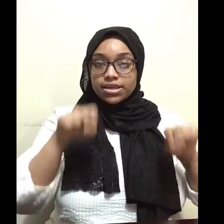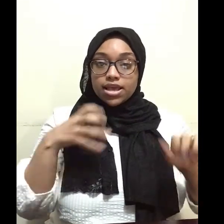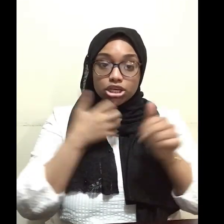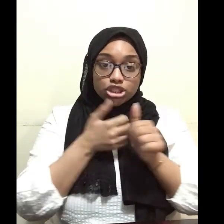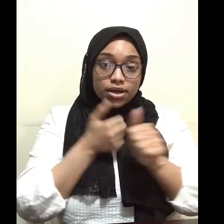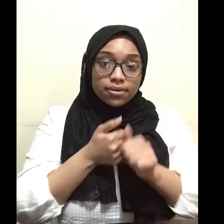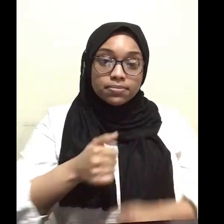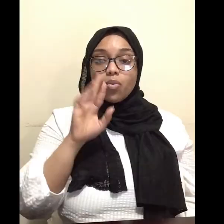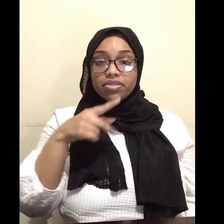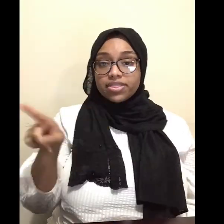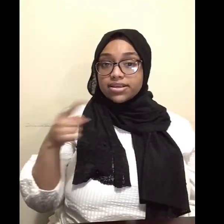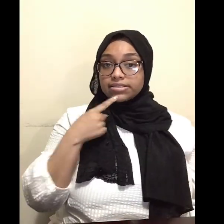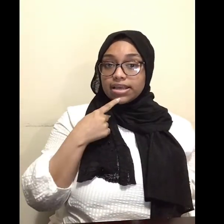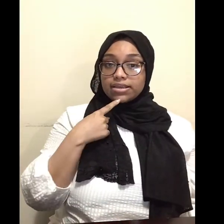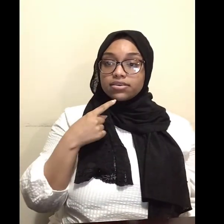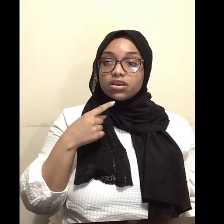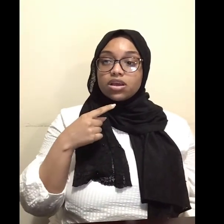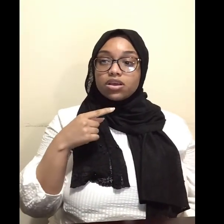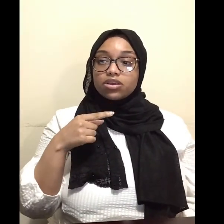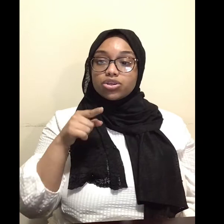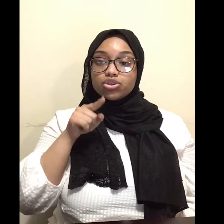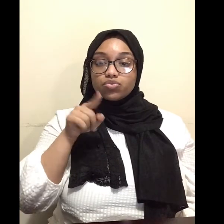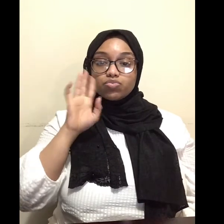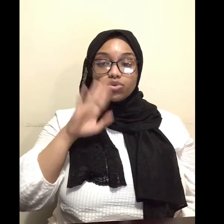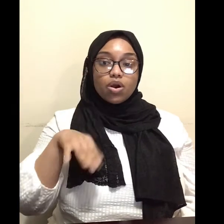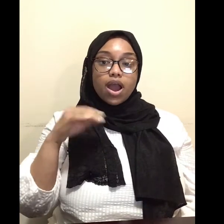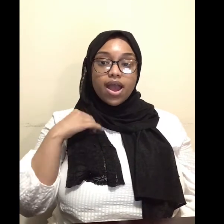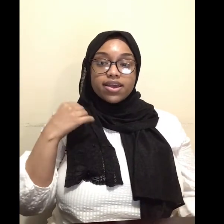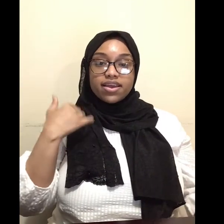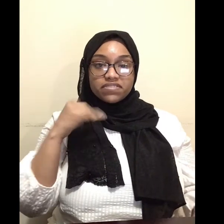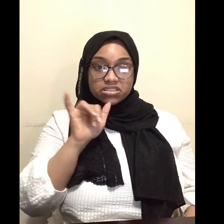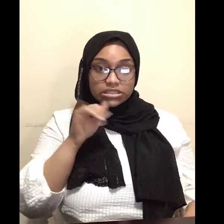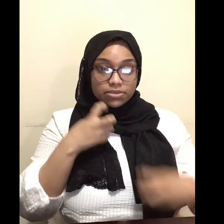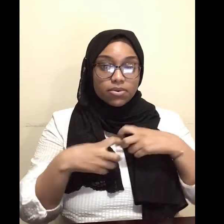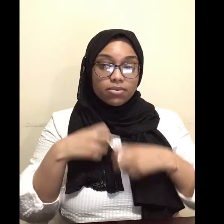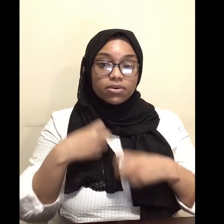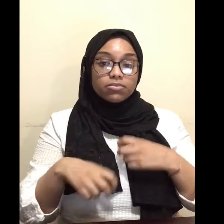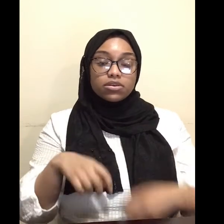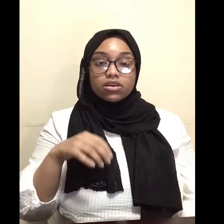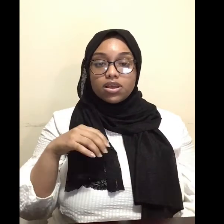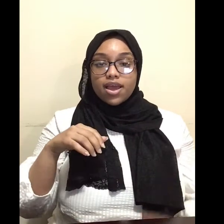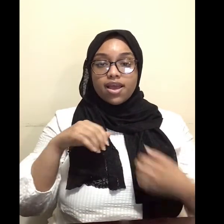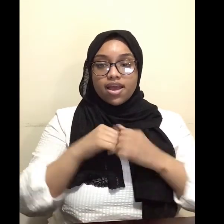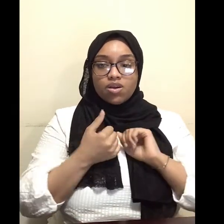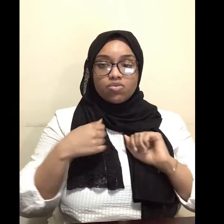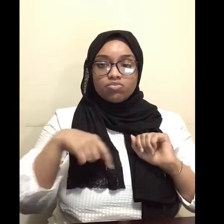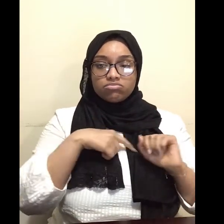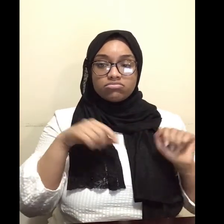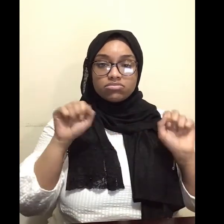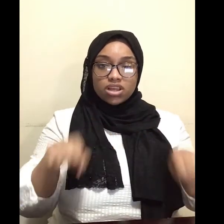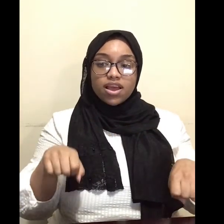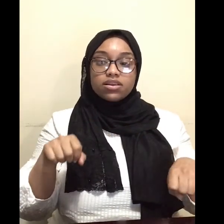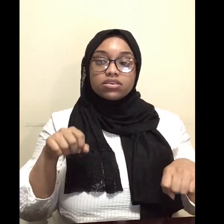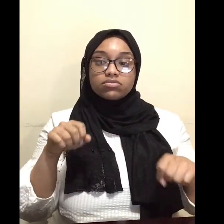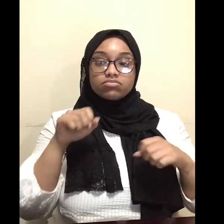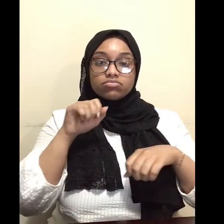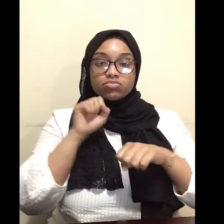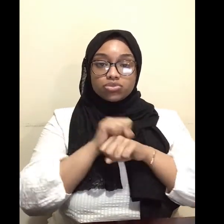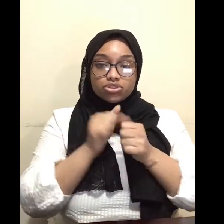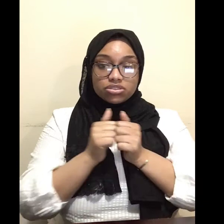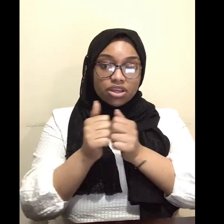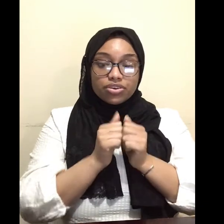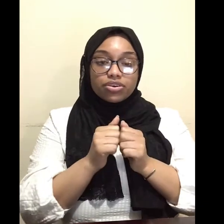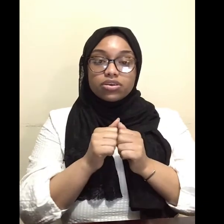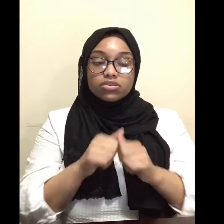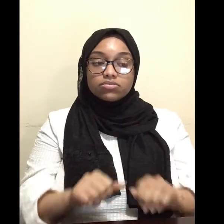to meet the needs of the board chair? So that's one option that you can have. The other option is that if you